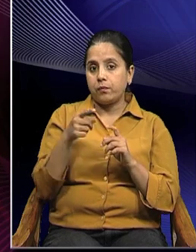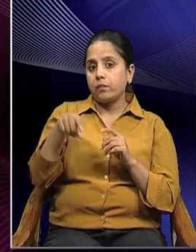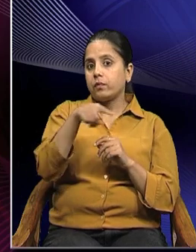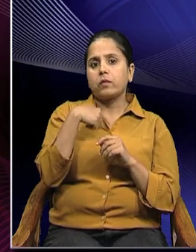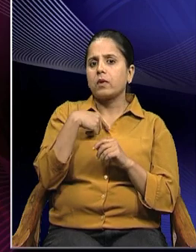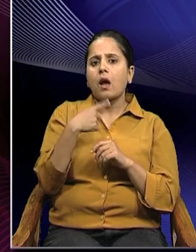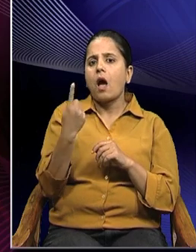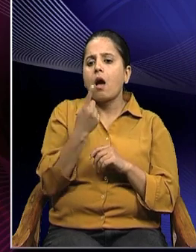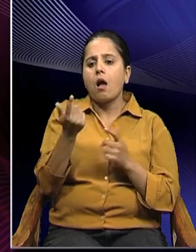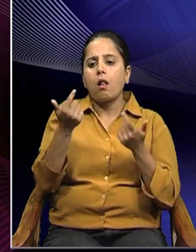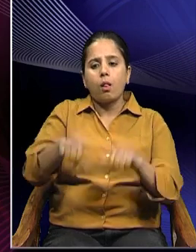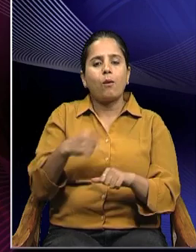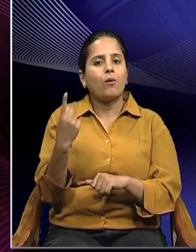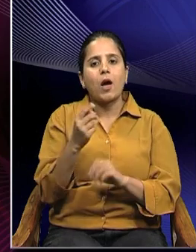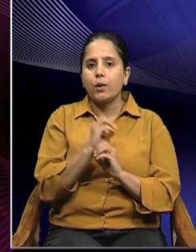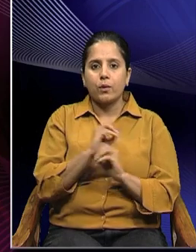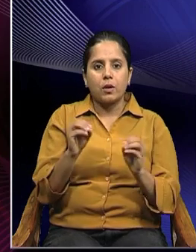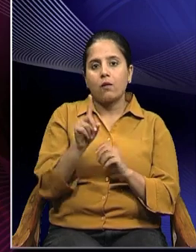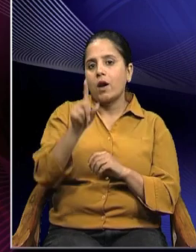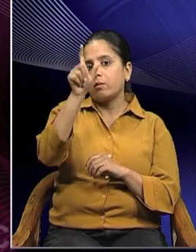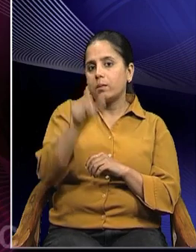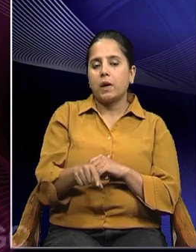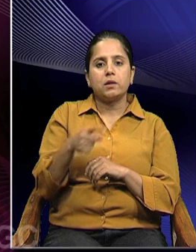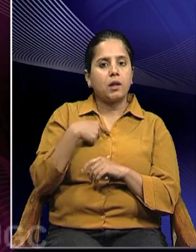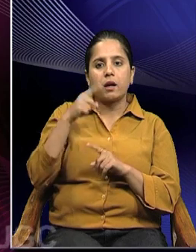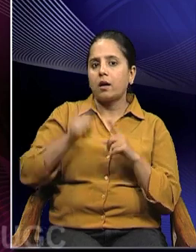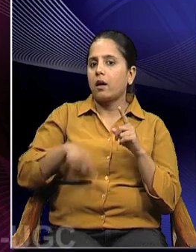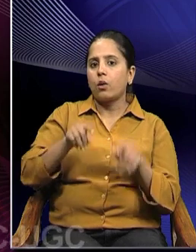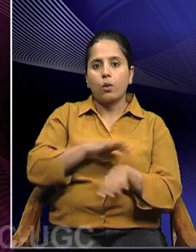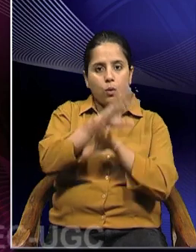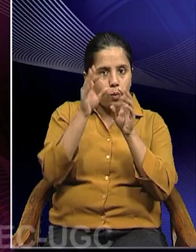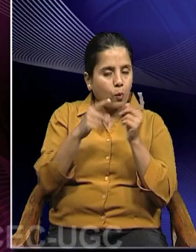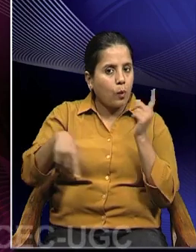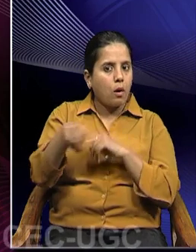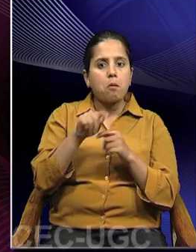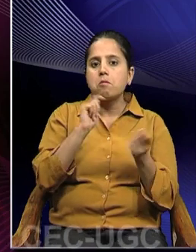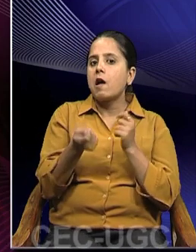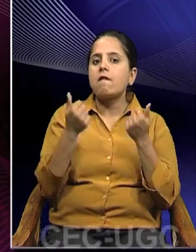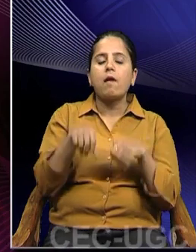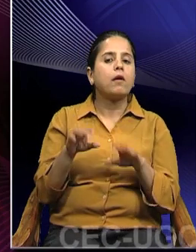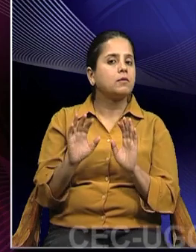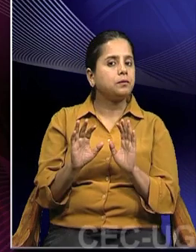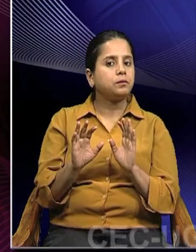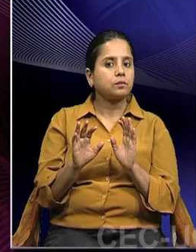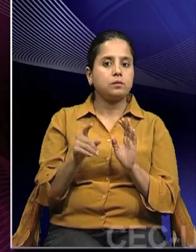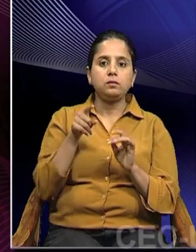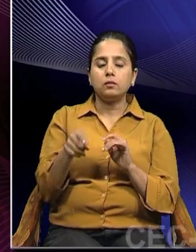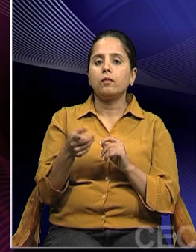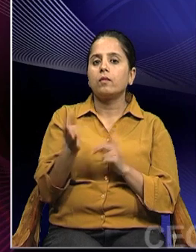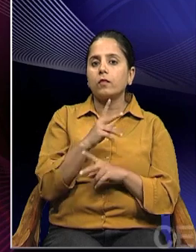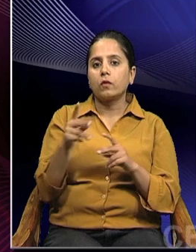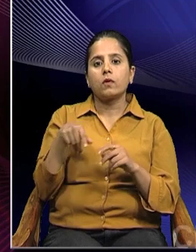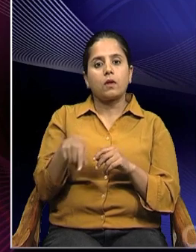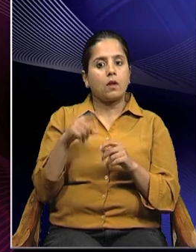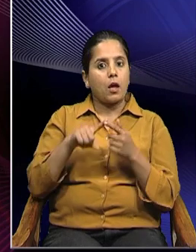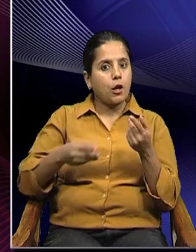turn alone. One person cannot turn the entire wheel. So this phrase from